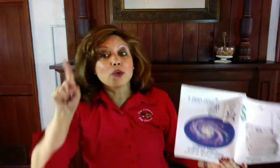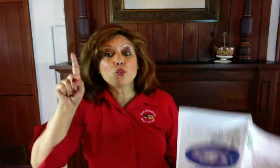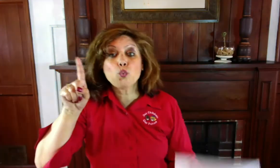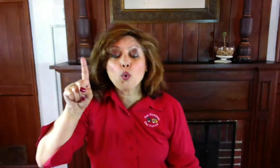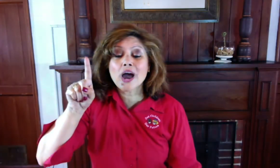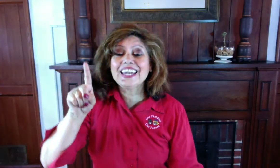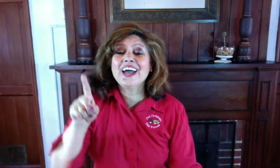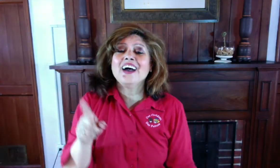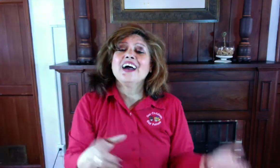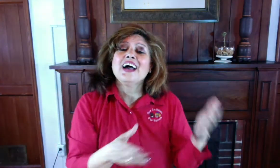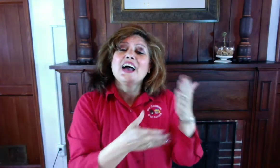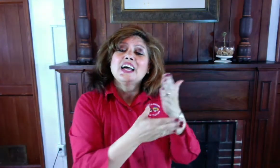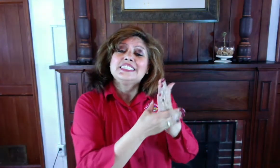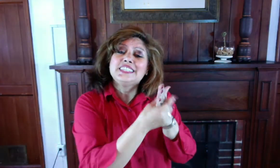And $1,